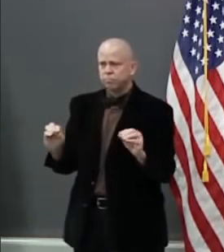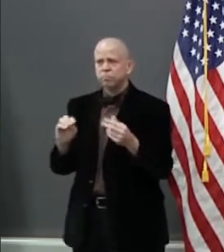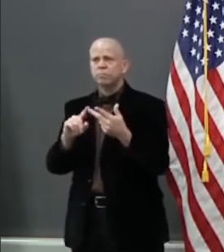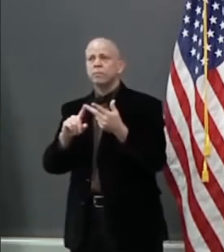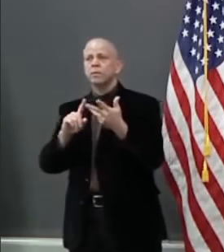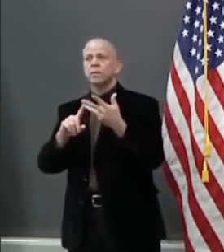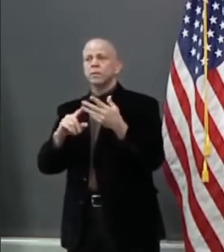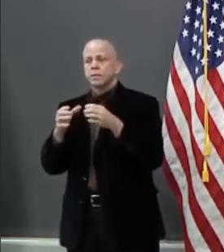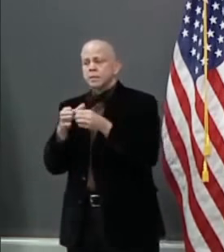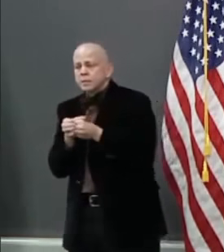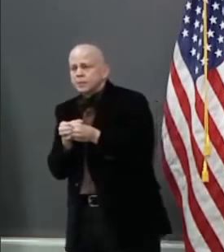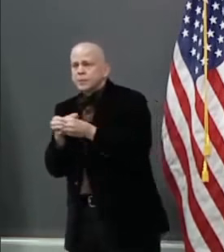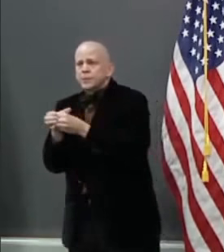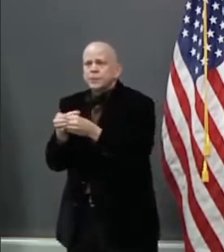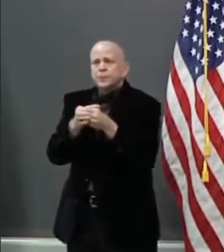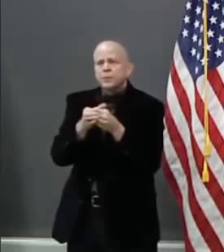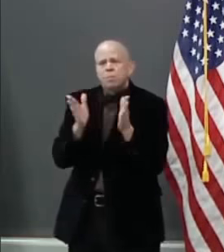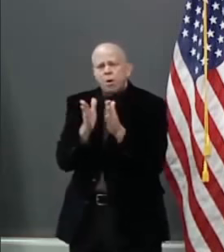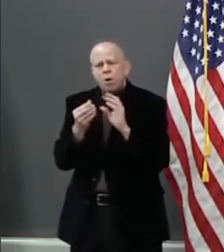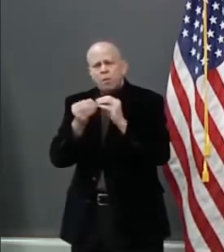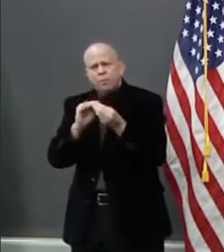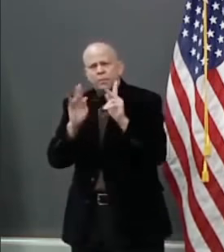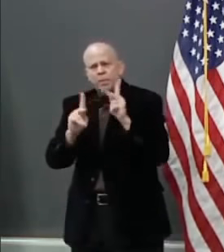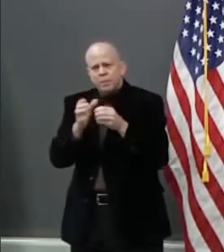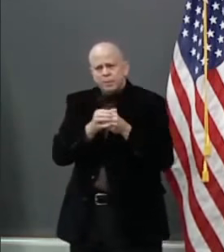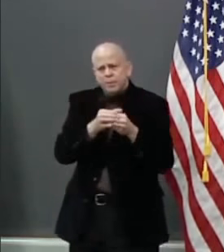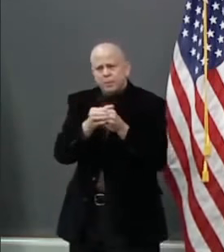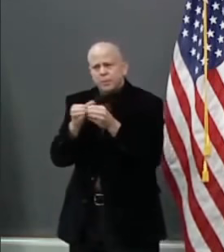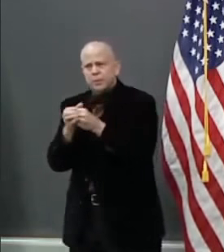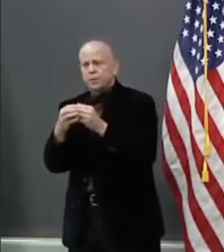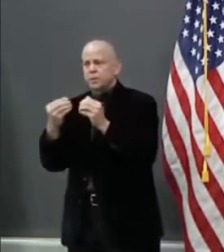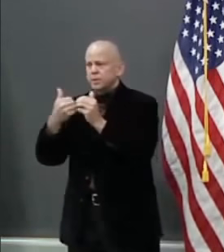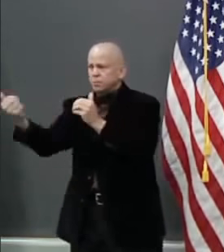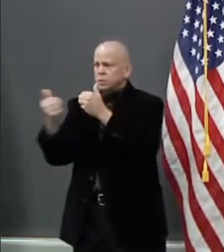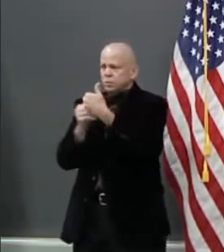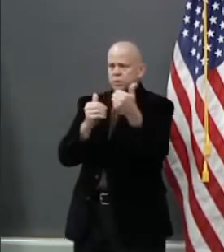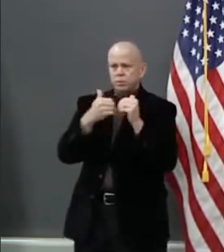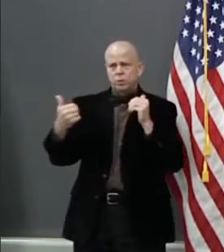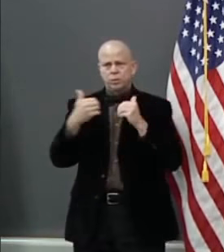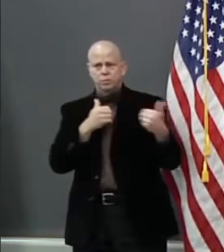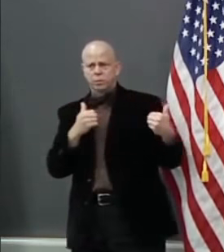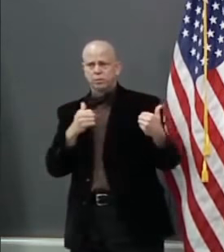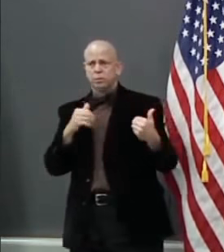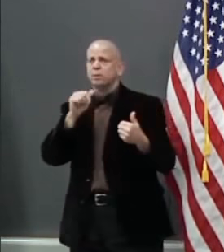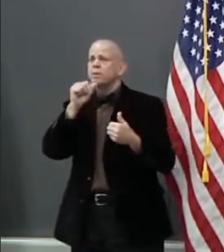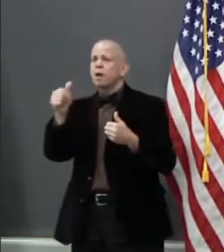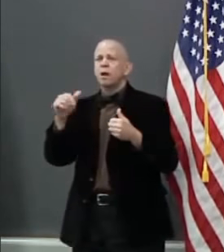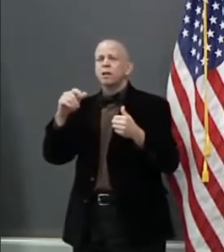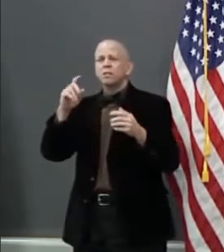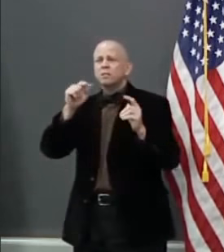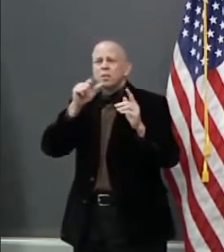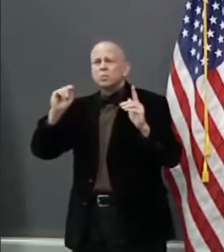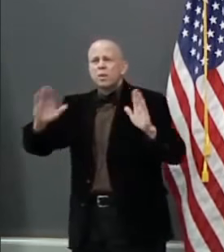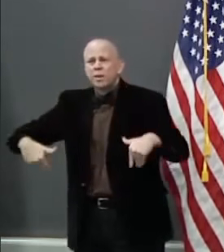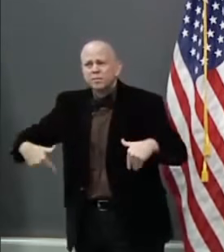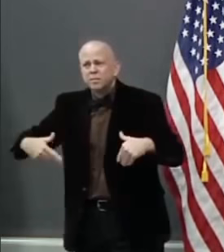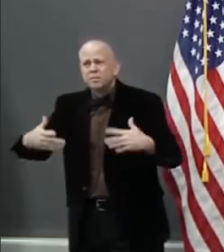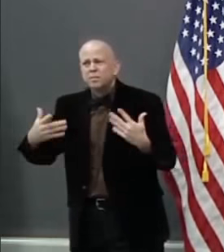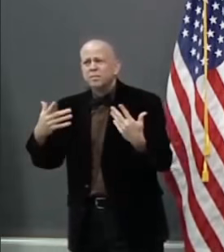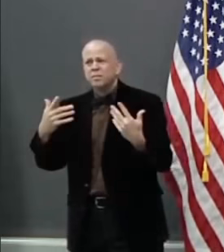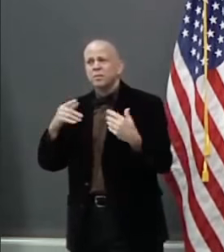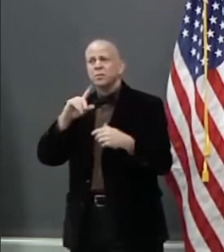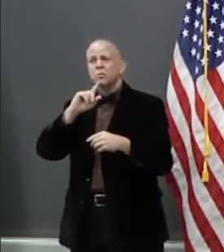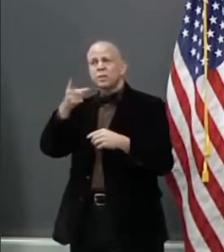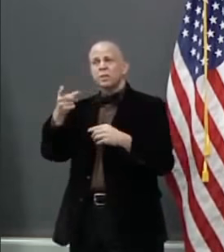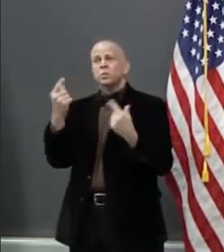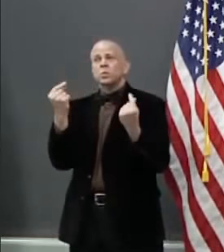when you're outside of your home. It's not too late for all of us to take these steps. An additional step is visit the pharmacist or your